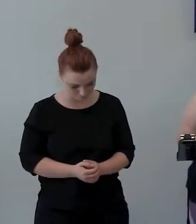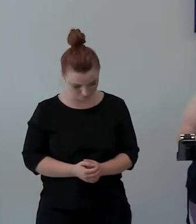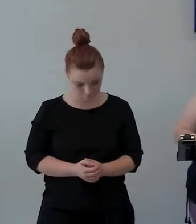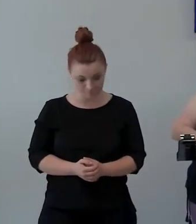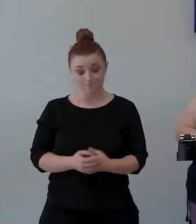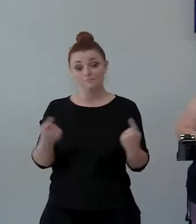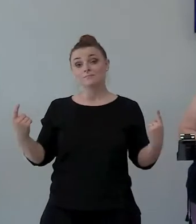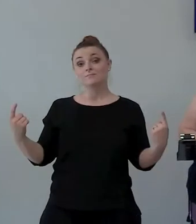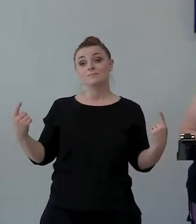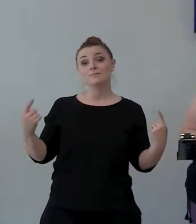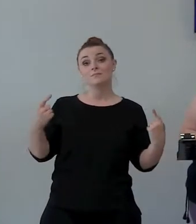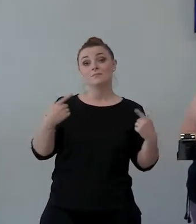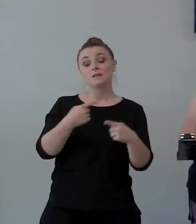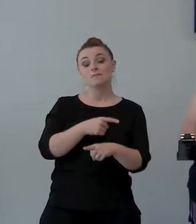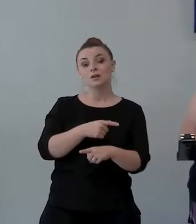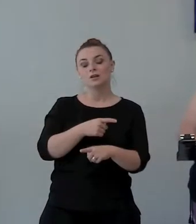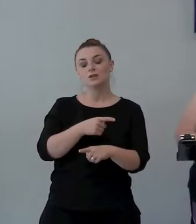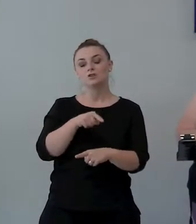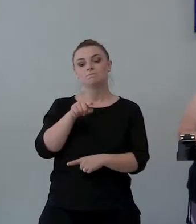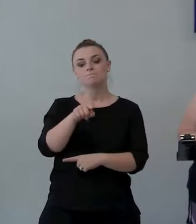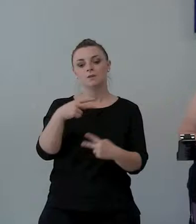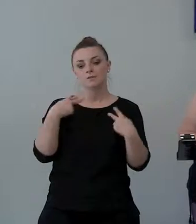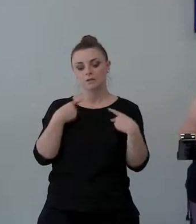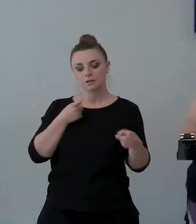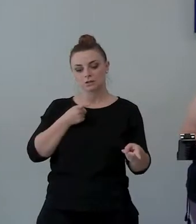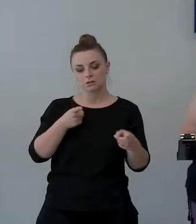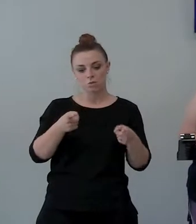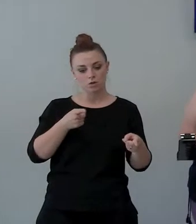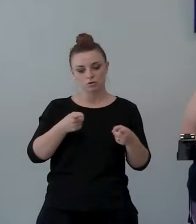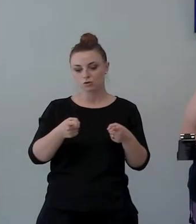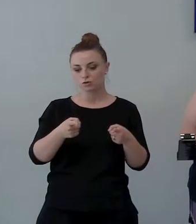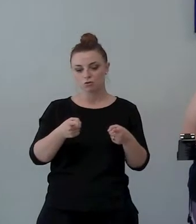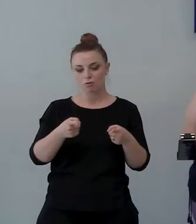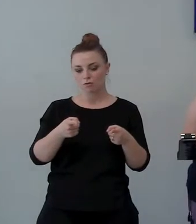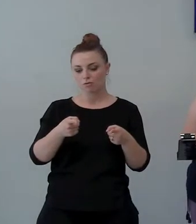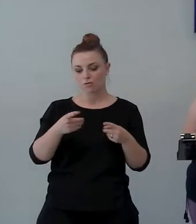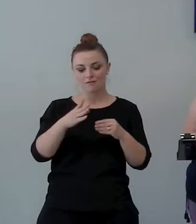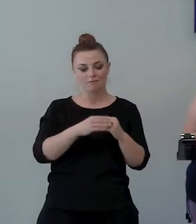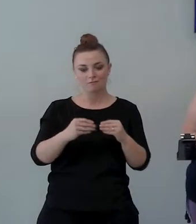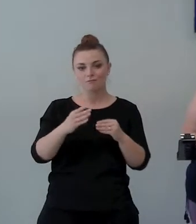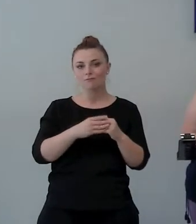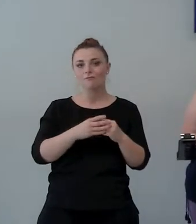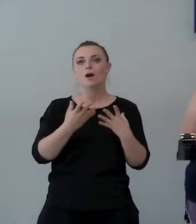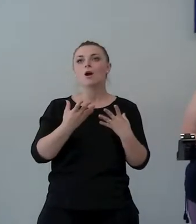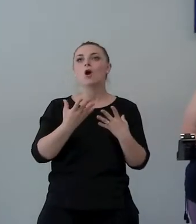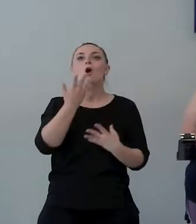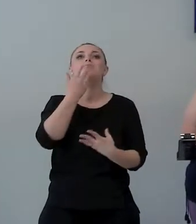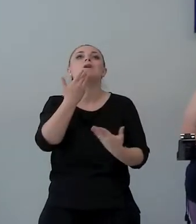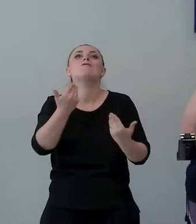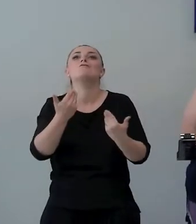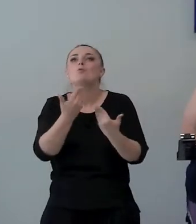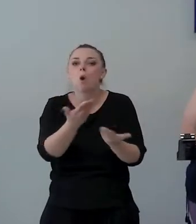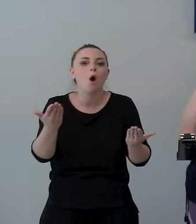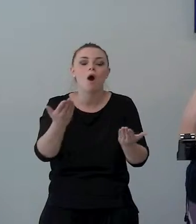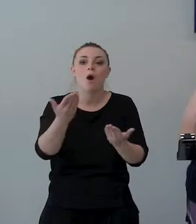Se invece ti trovi in una situazione in cui non puoi fare tutto quello che vuoi, if instead you're in a